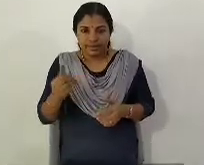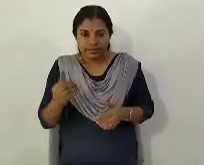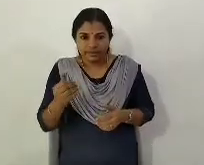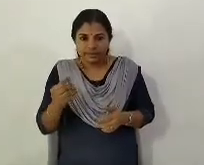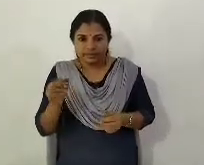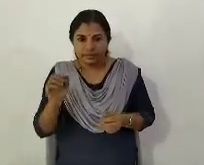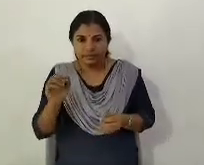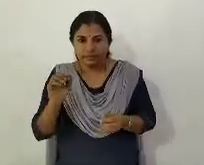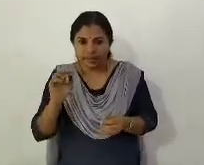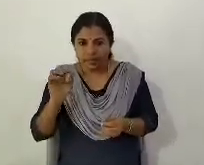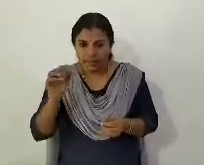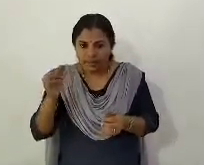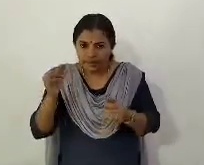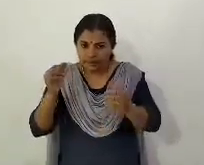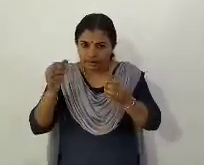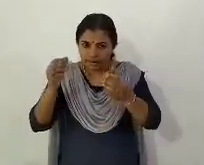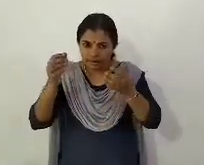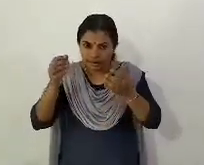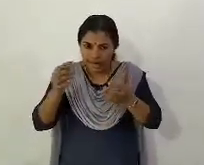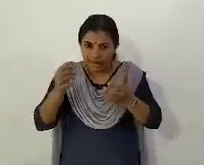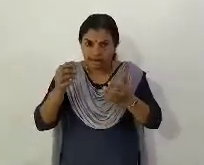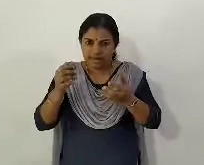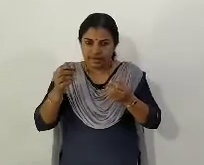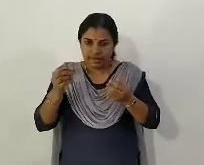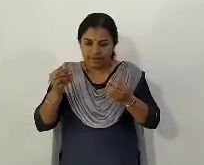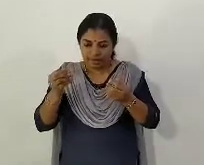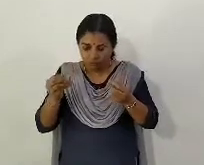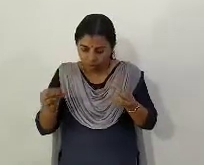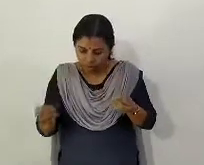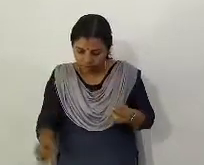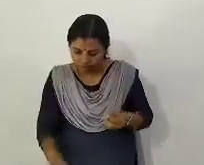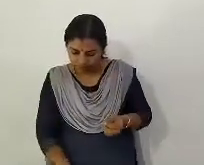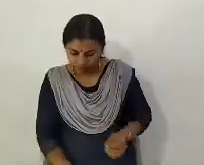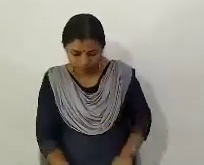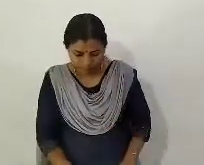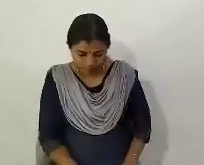Here the clarity or